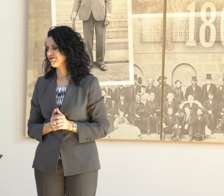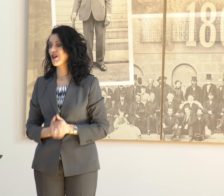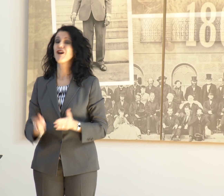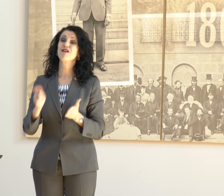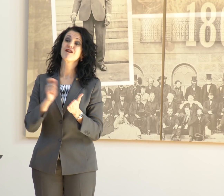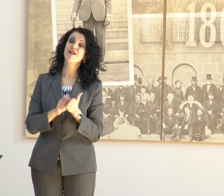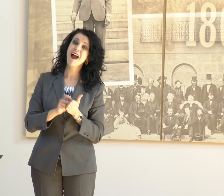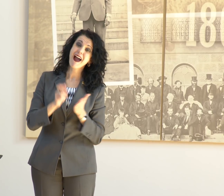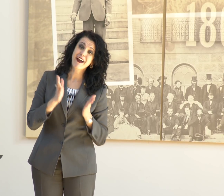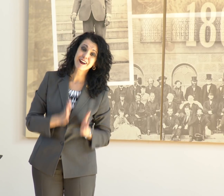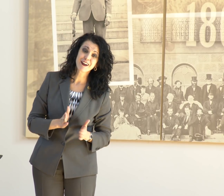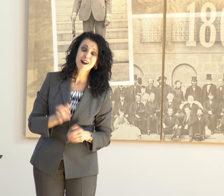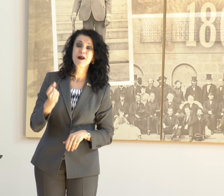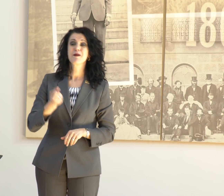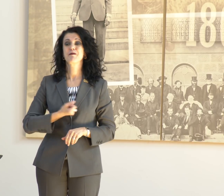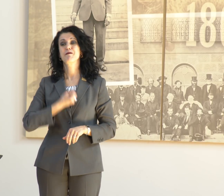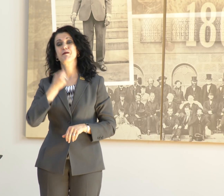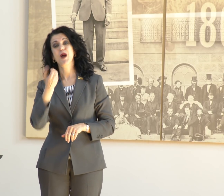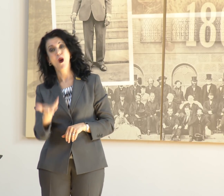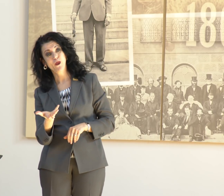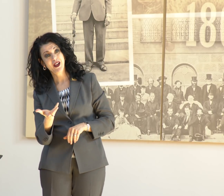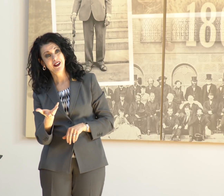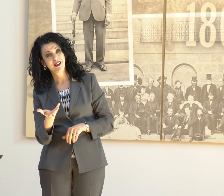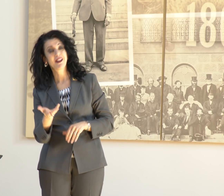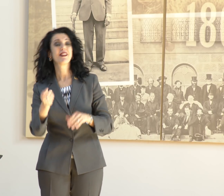He also inspired many other poets and performers.